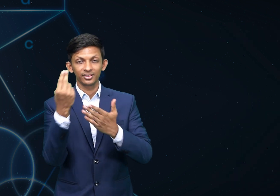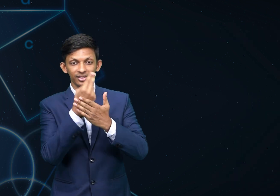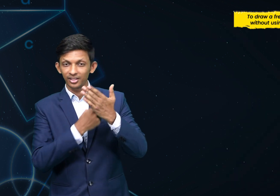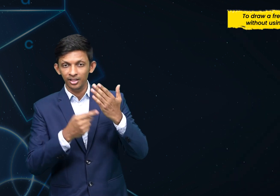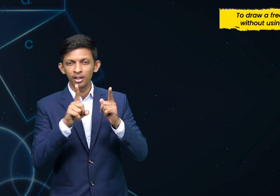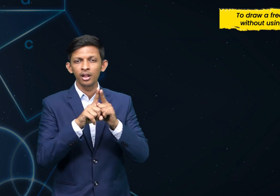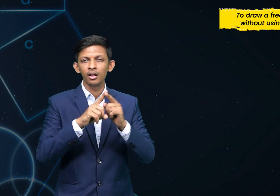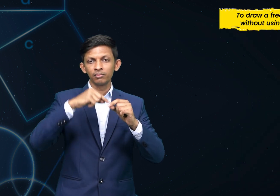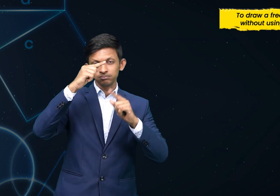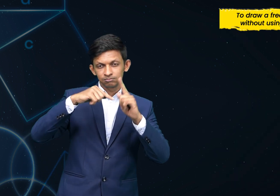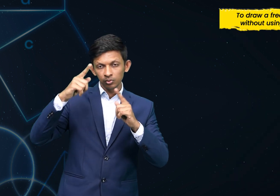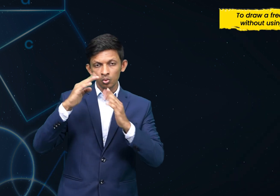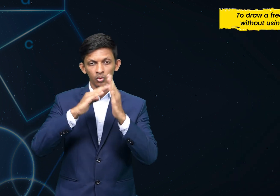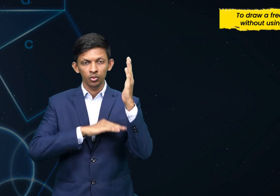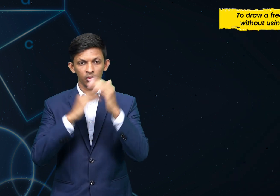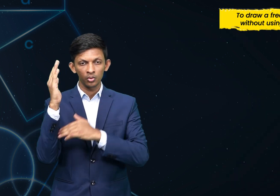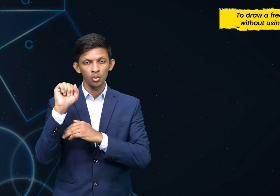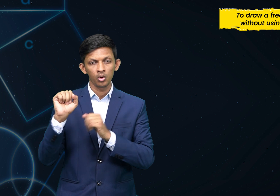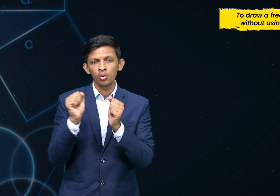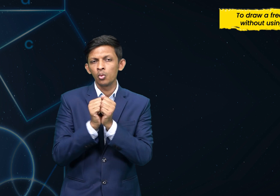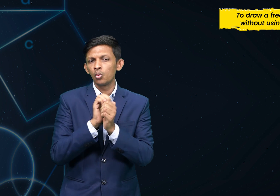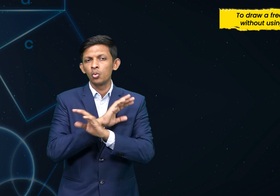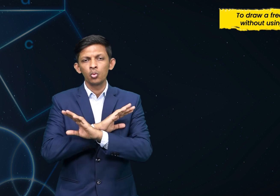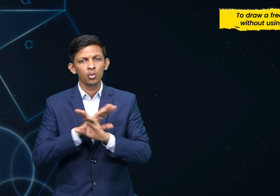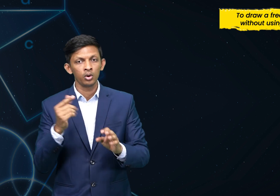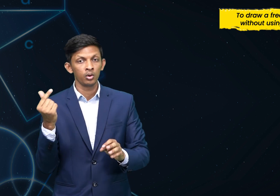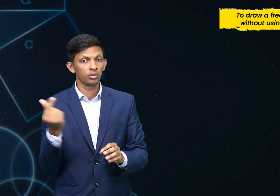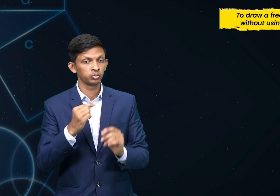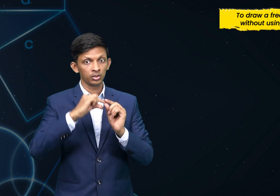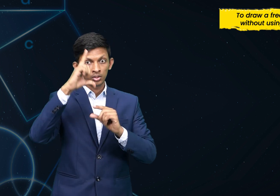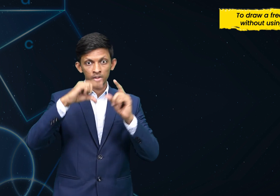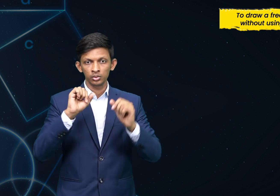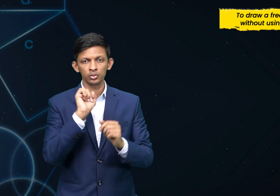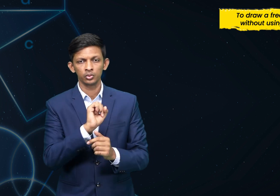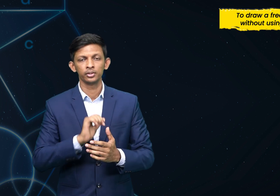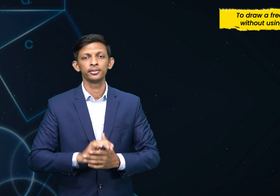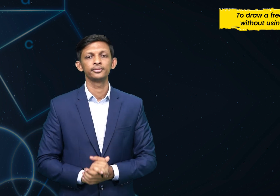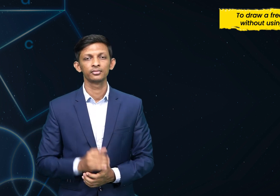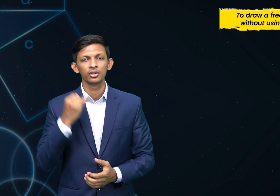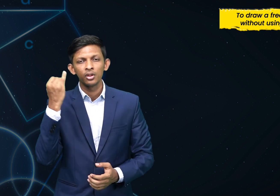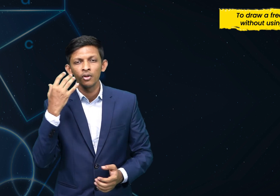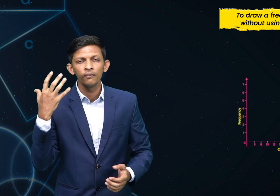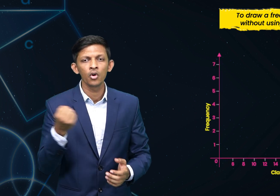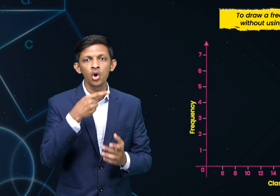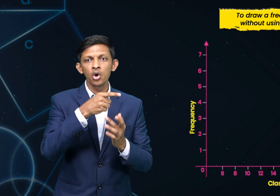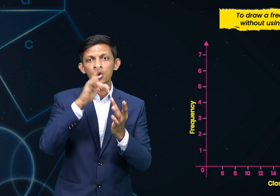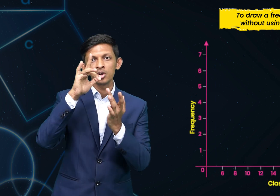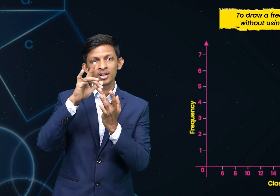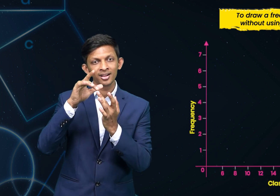To draw a frequency polygon without using a histogram. Find the midpoints of the